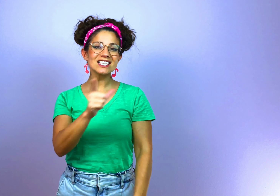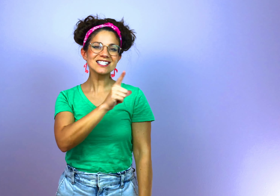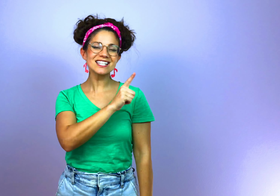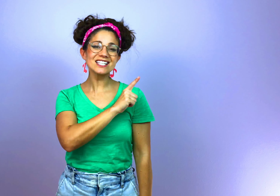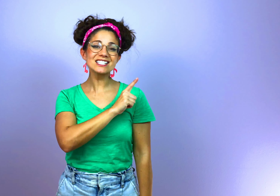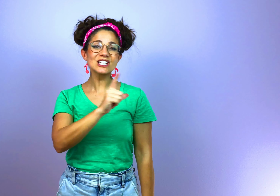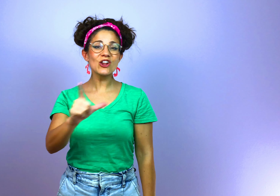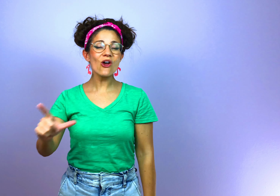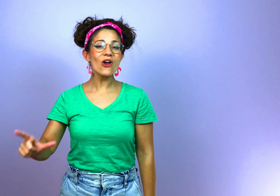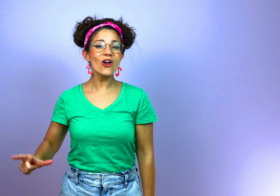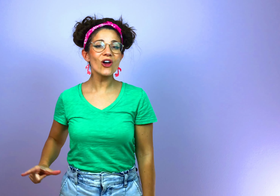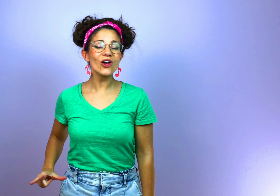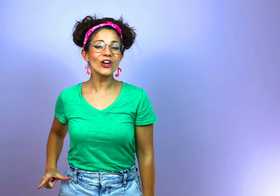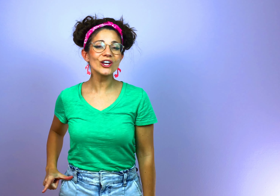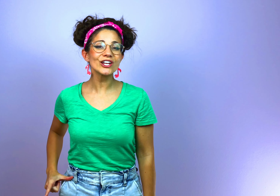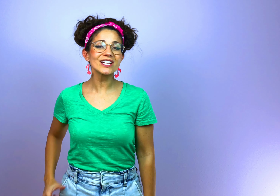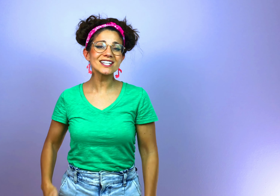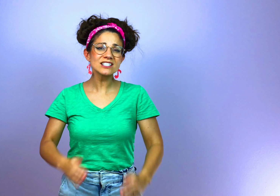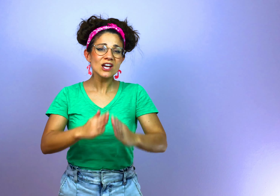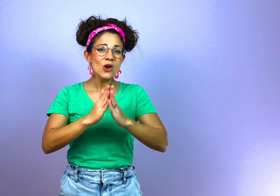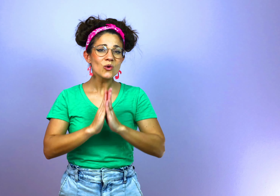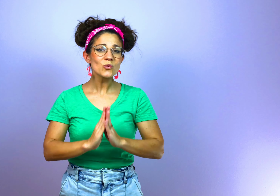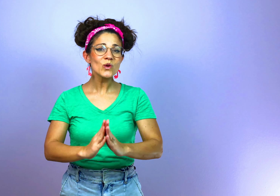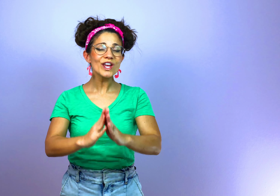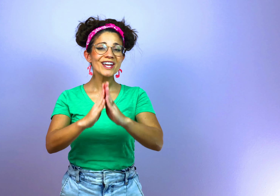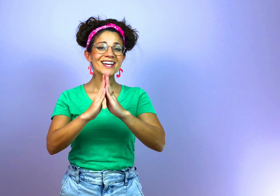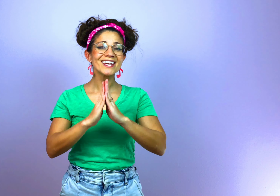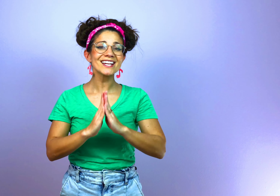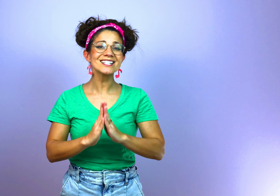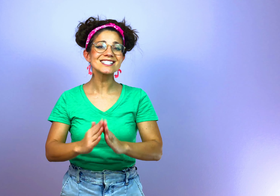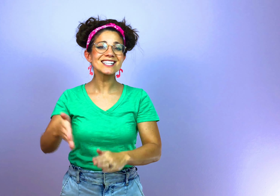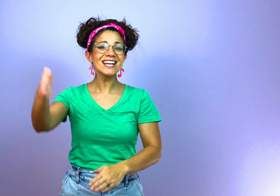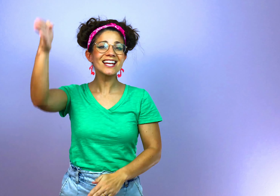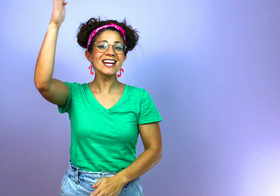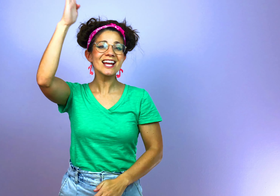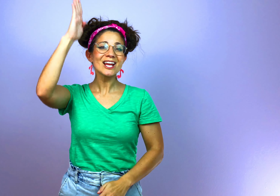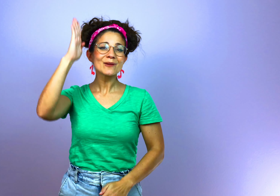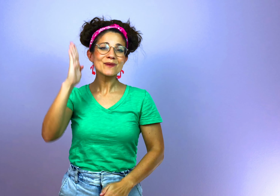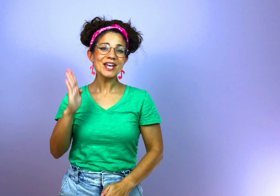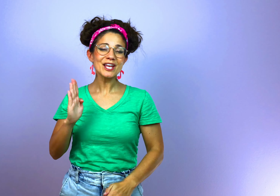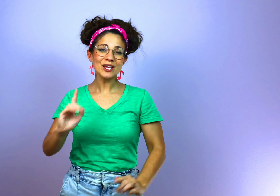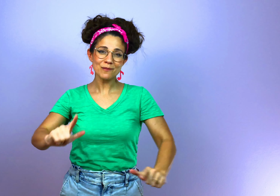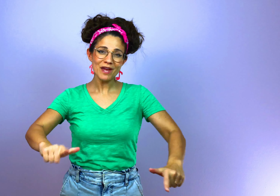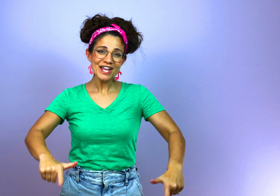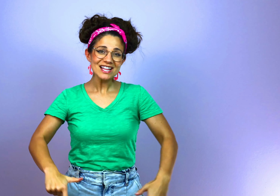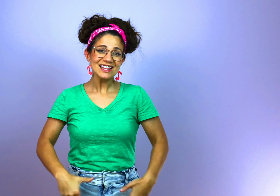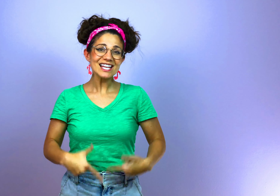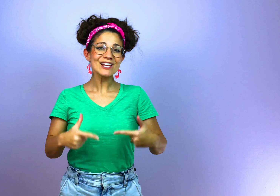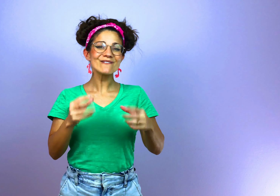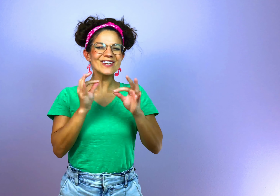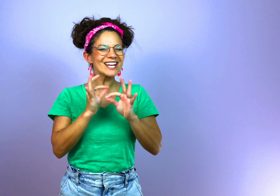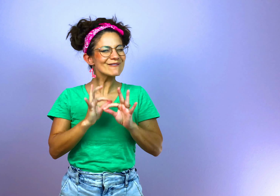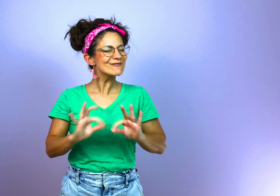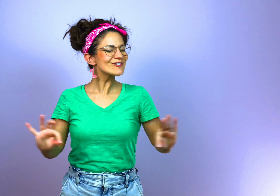is Lord Worship Him, live in